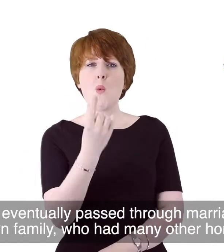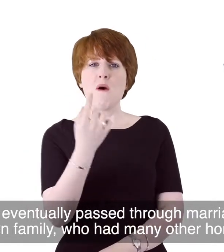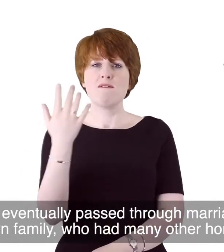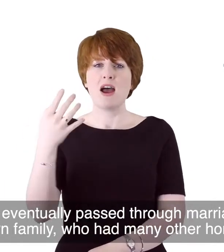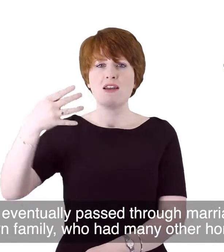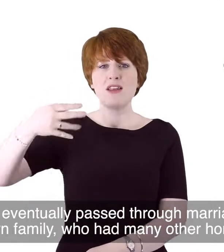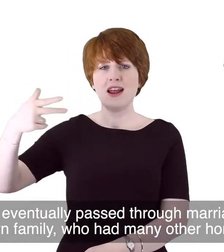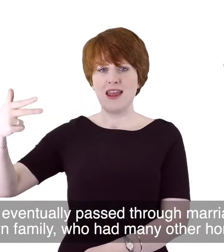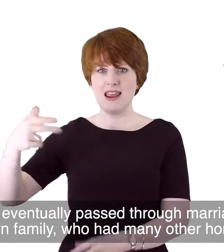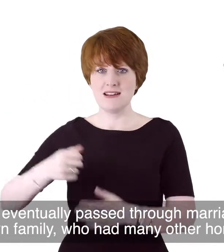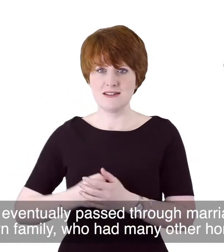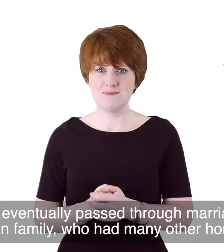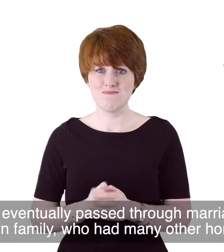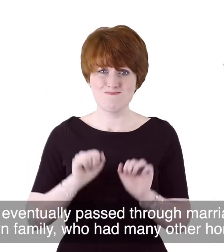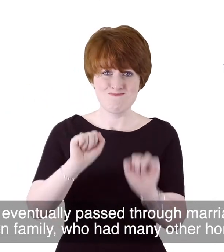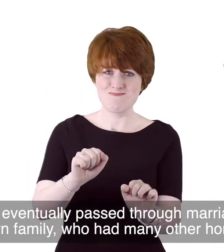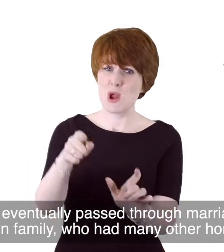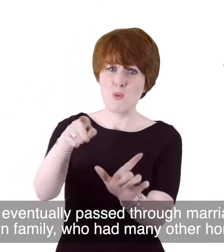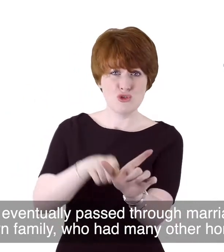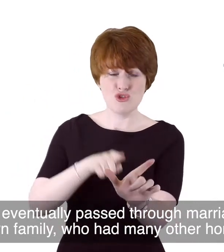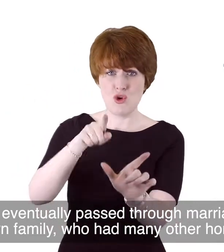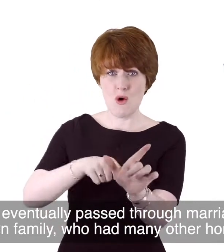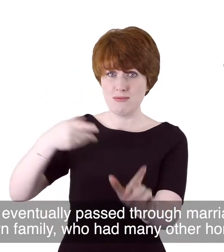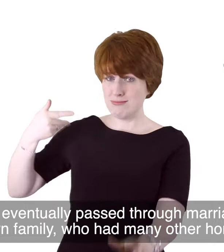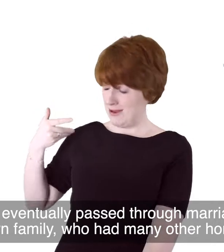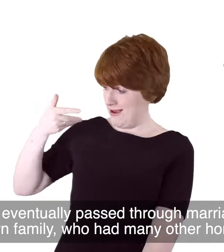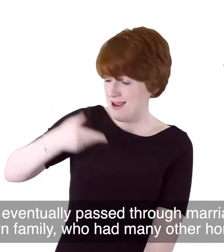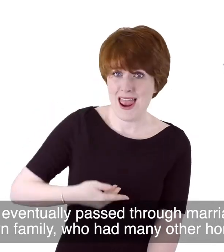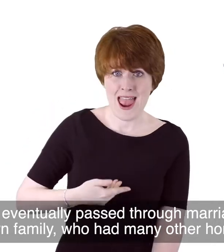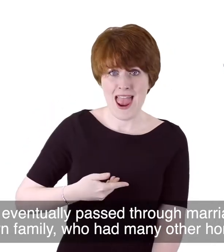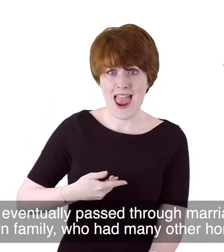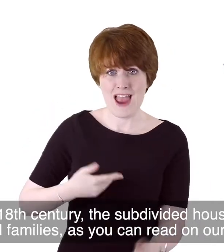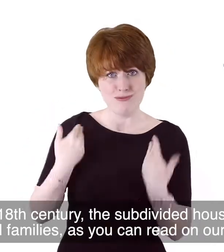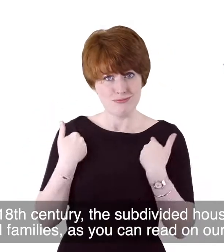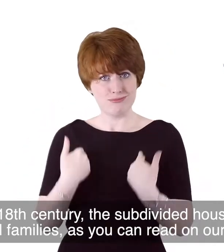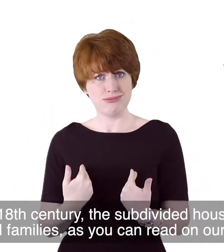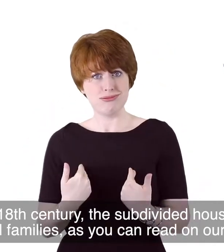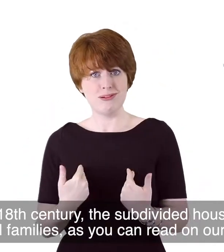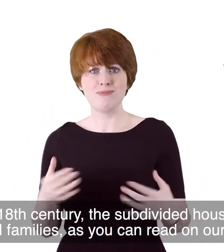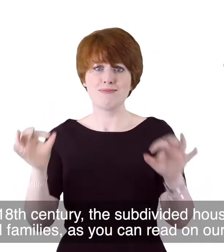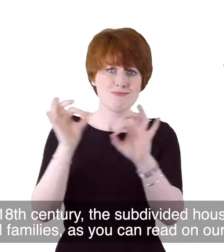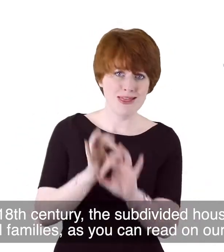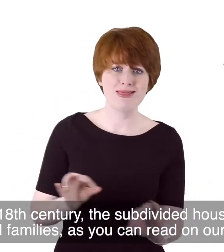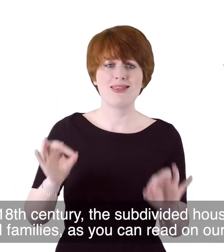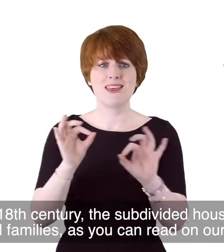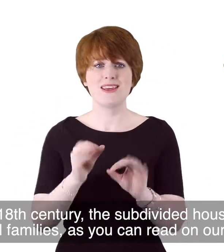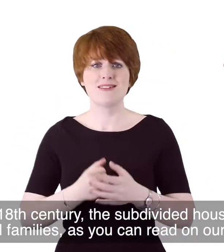Mawr eventually passed through marriage to the Mostyn family, who had many other homes. From the 18th century, the subdivided house was let to